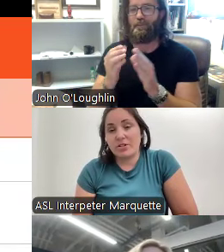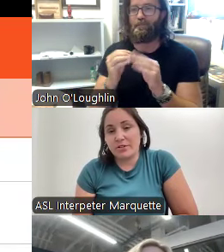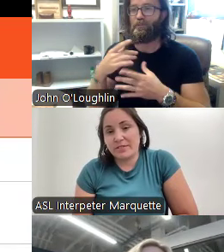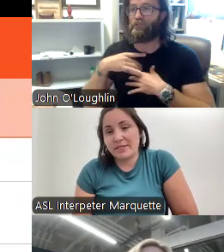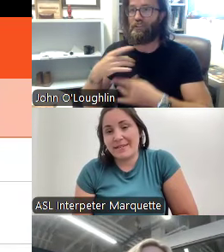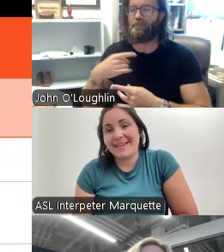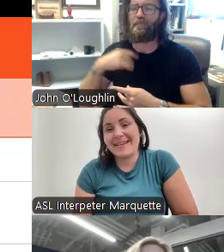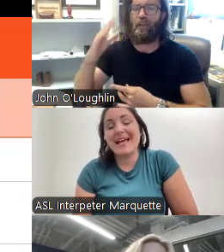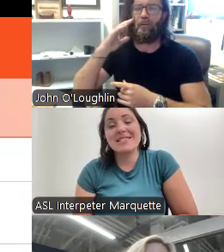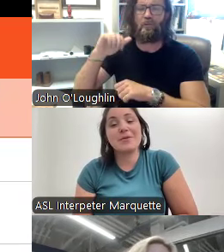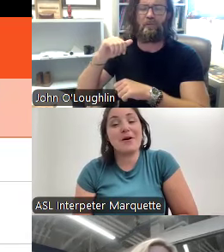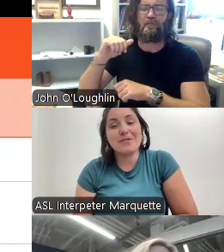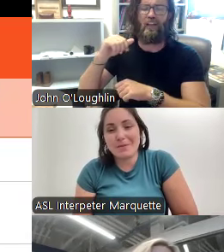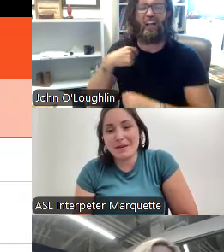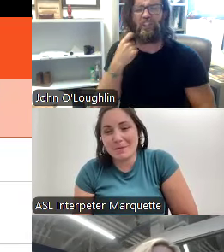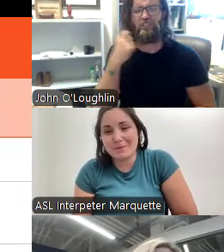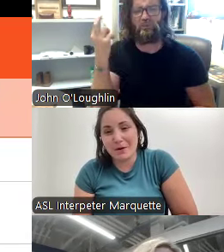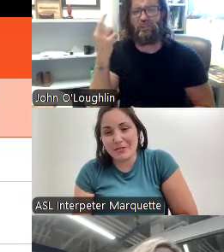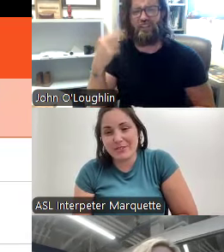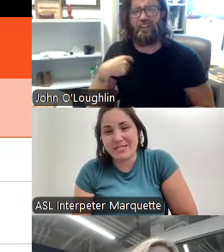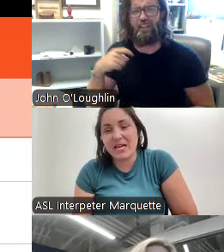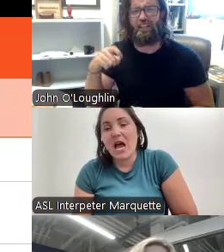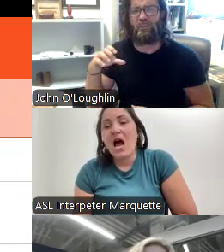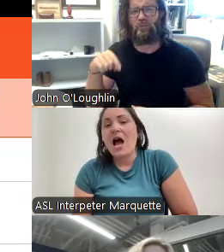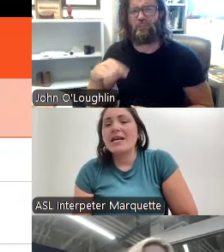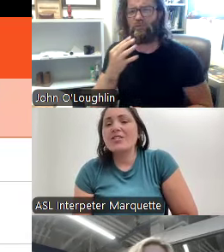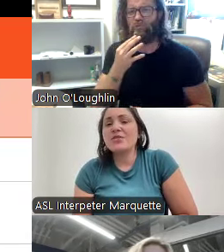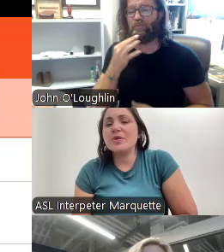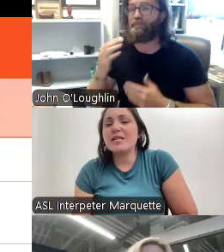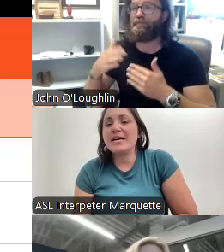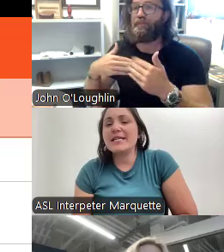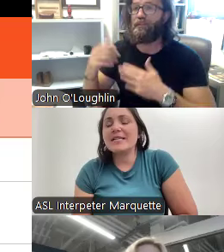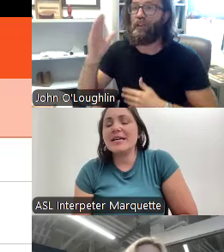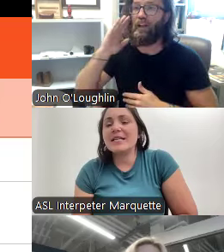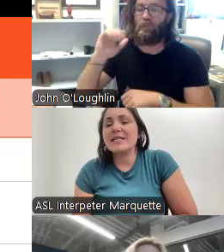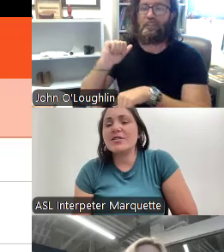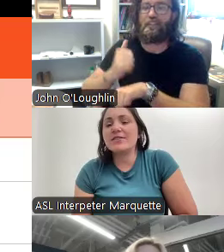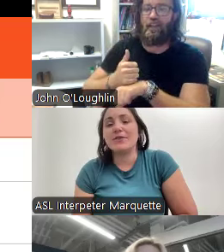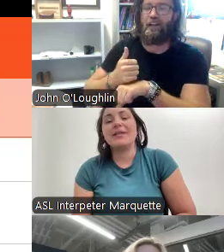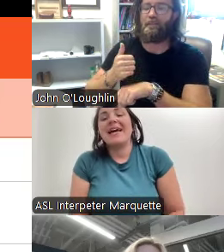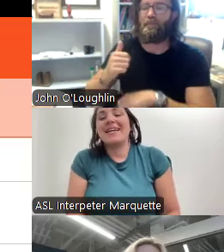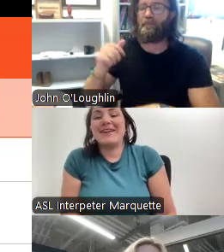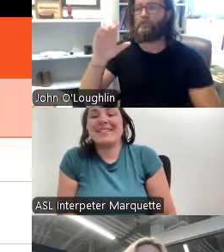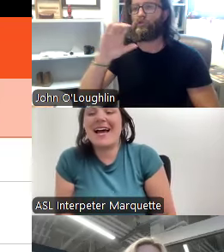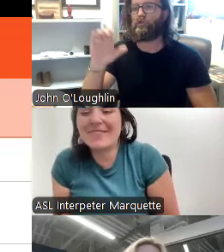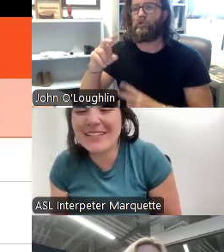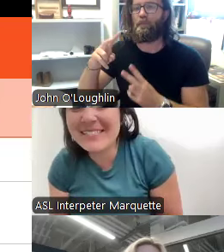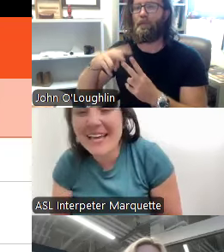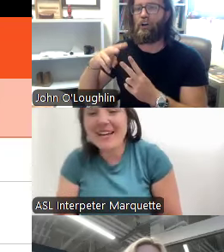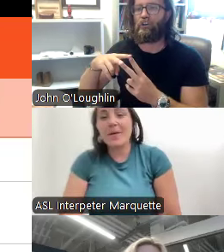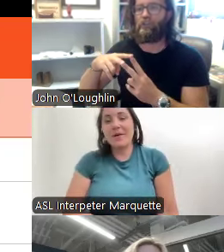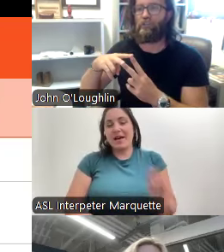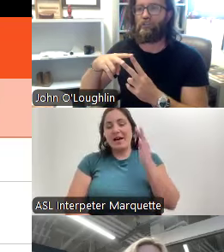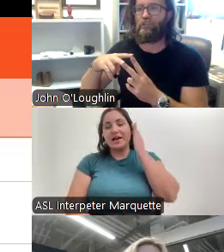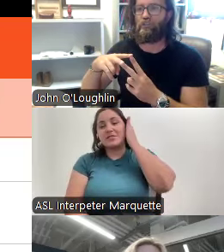Zoom partners. That's where it also becomes more interesting. And I just realized I need to do this soon. Anyways, I will